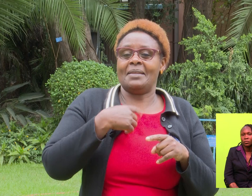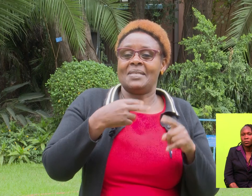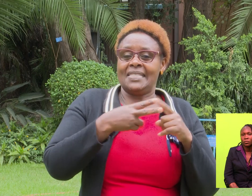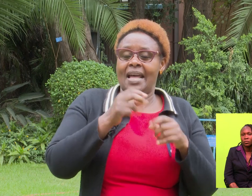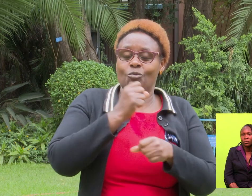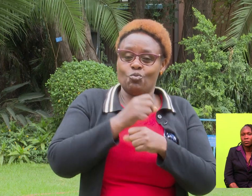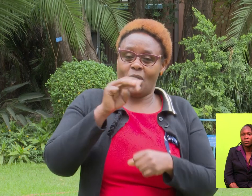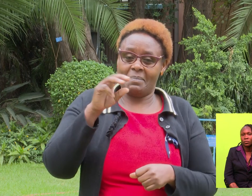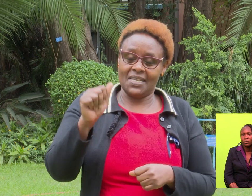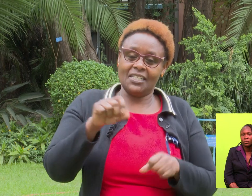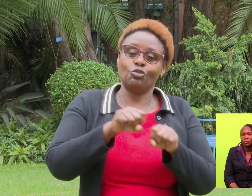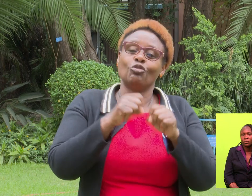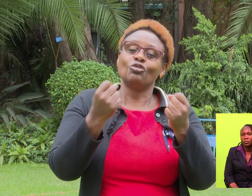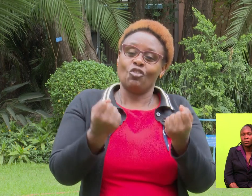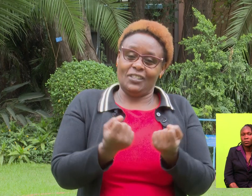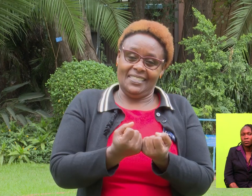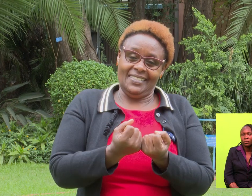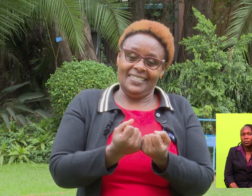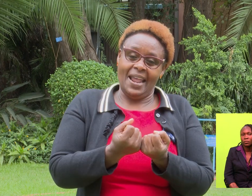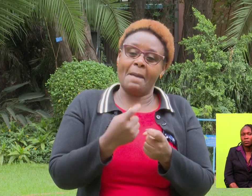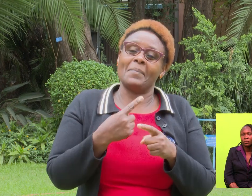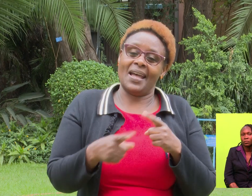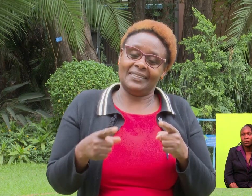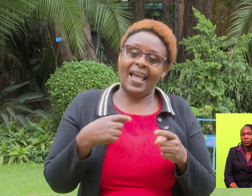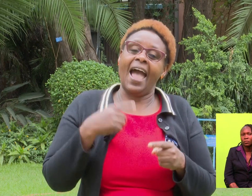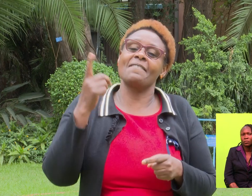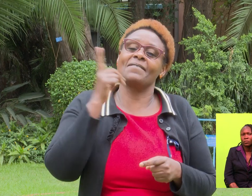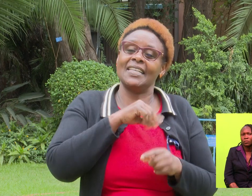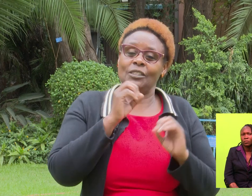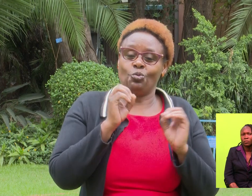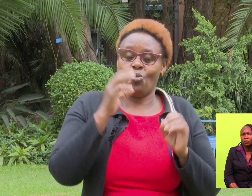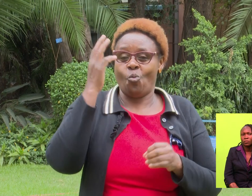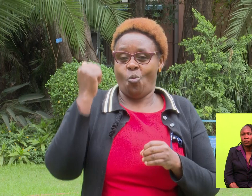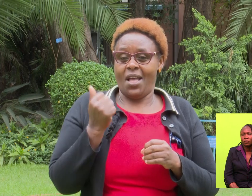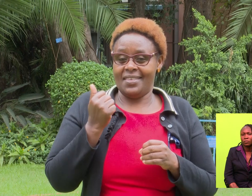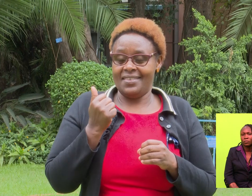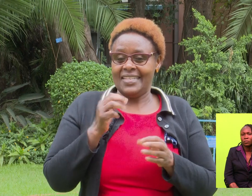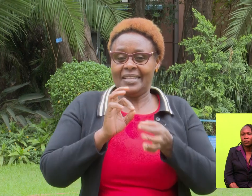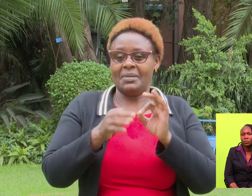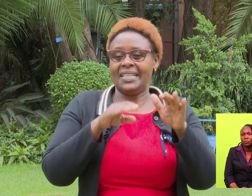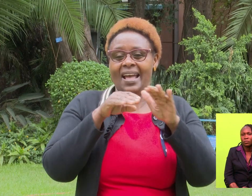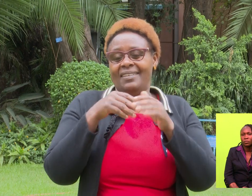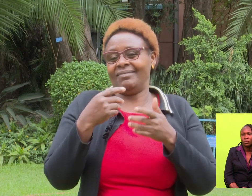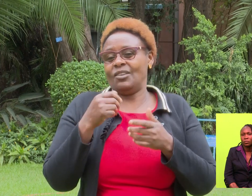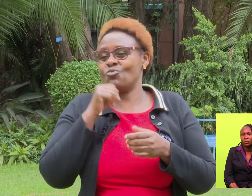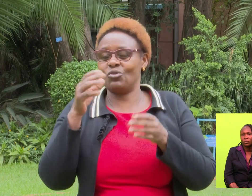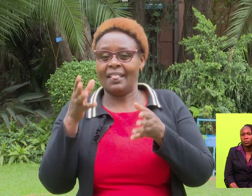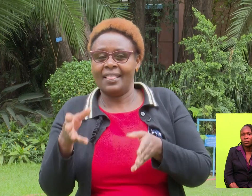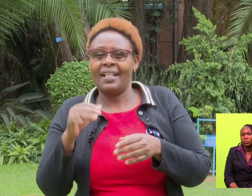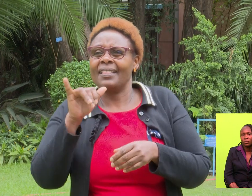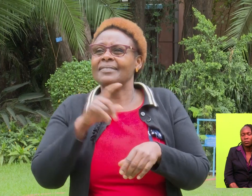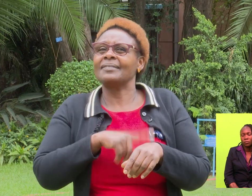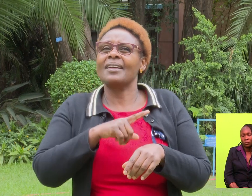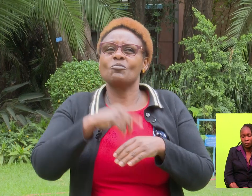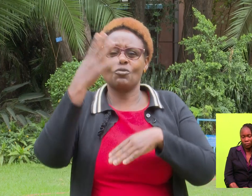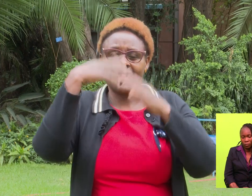good. Then, when I started to do my masters in sociology, I didn't get to complete because